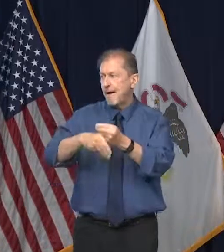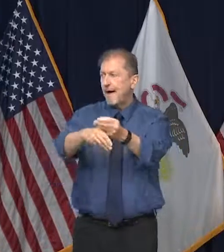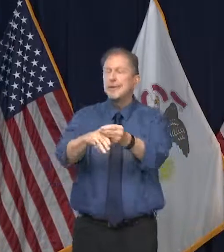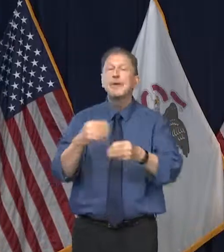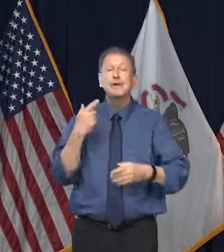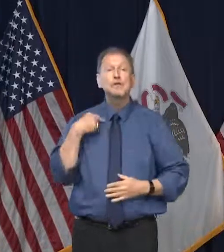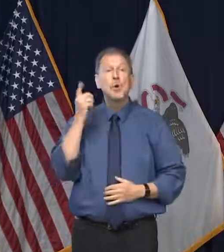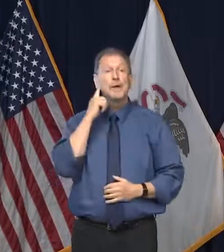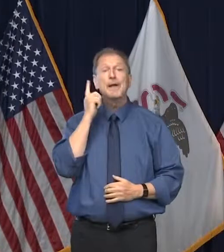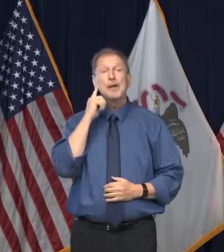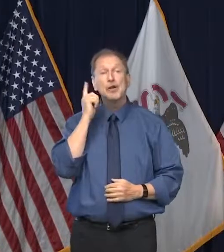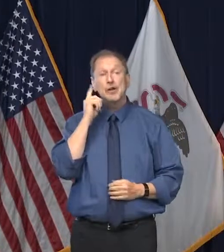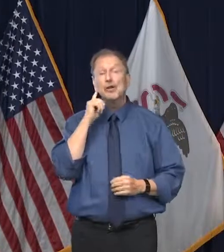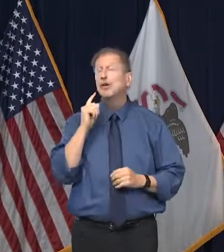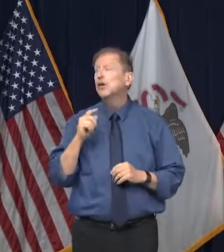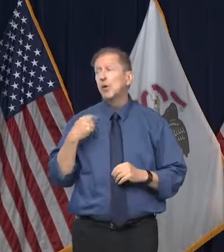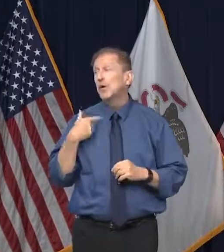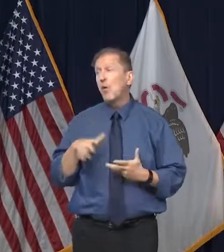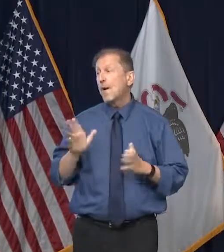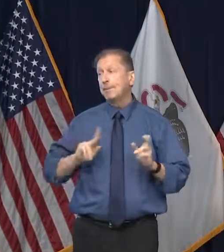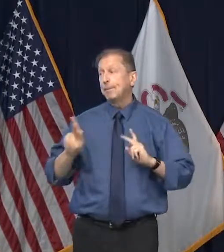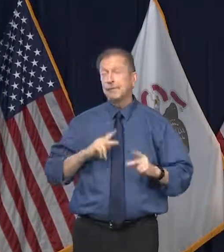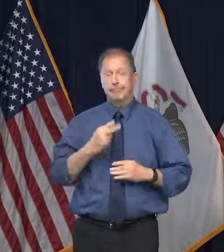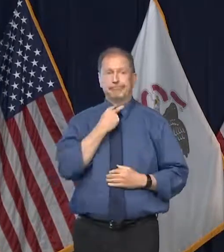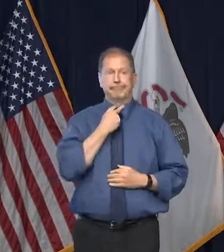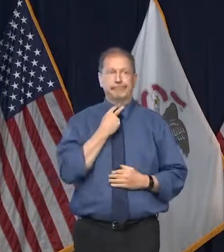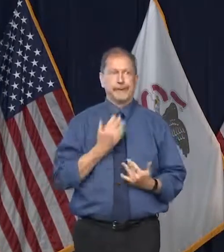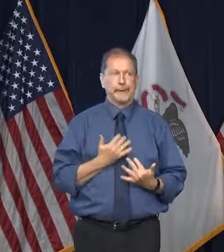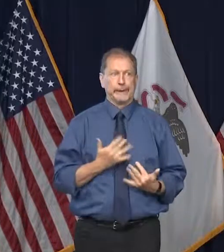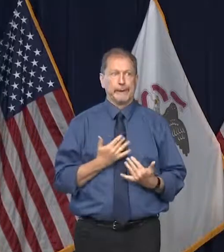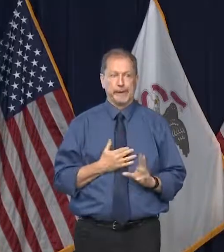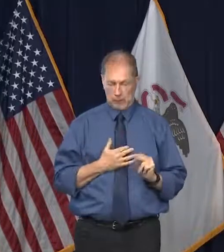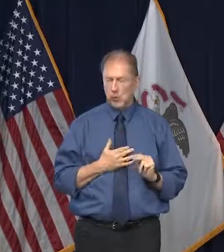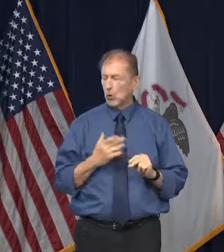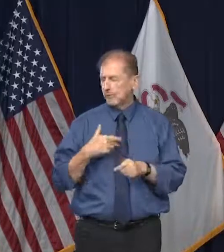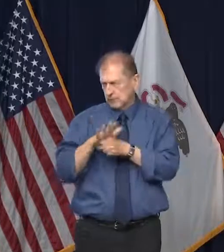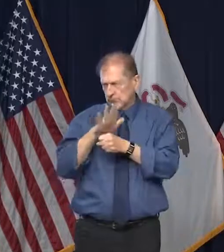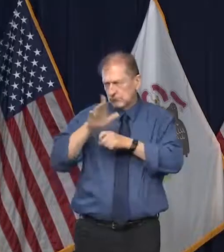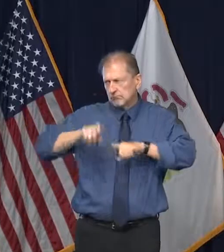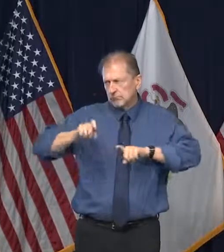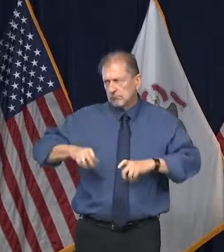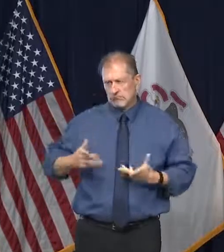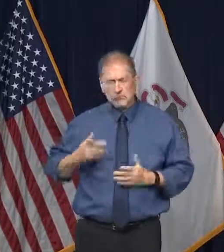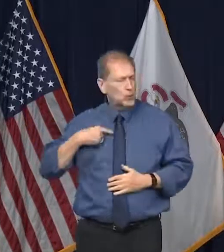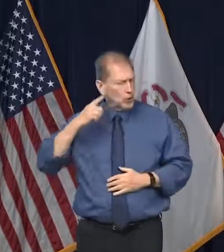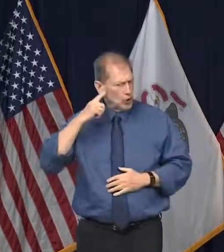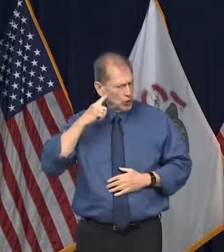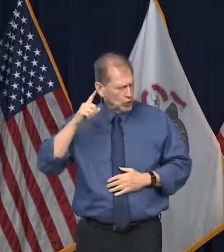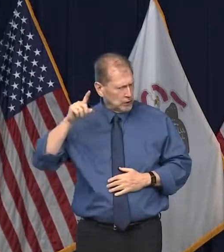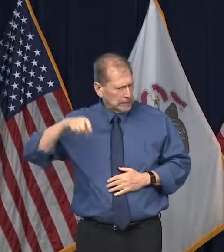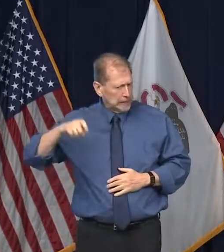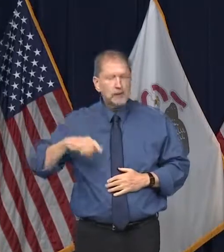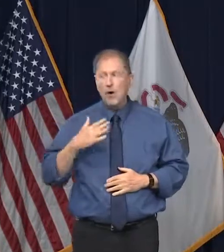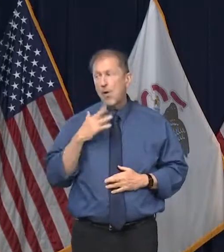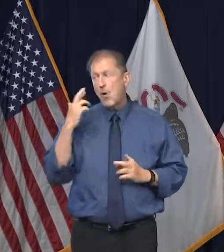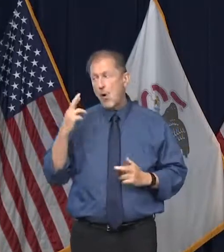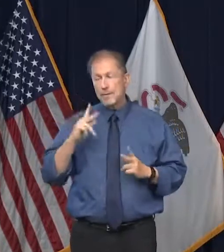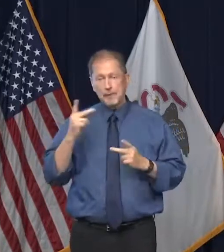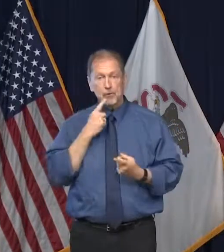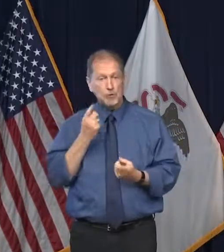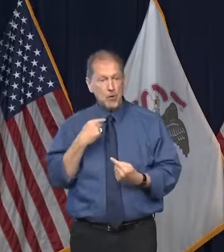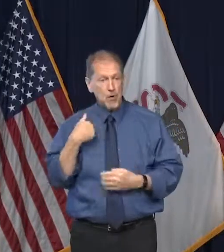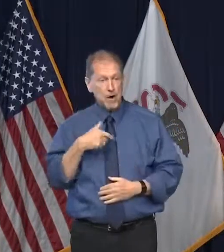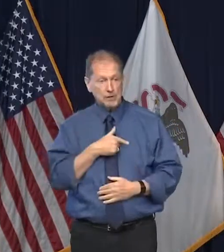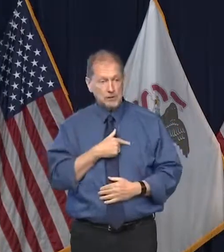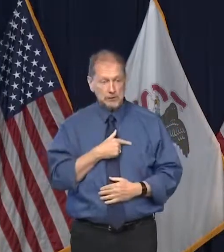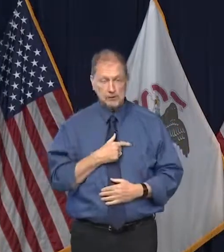it, it's not a good thing, right? It's something we want to address everywhere in the state if we hear about it, and I hope people will report that to us.